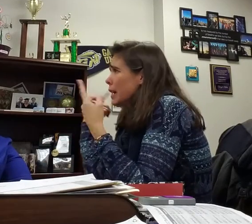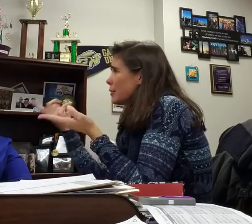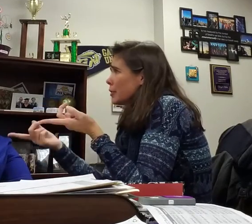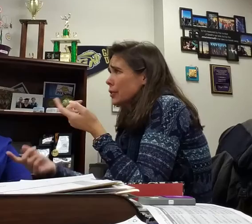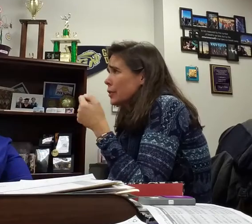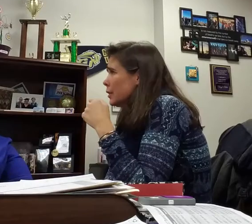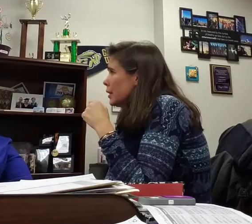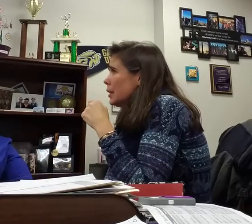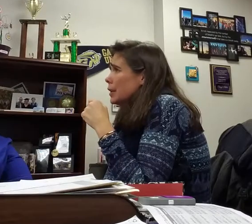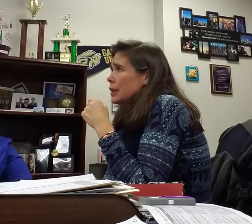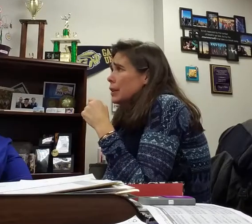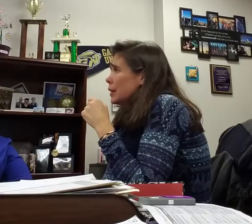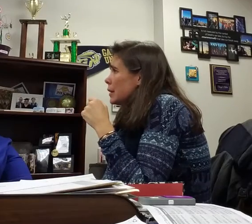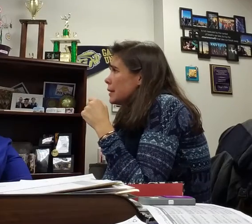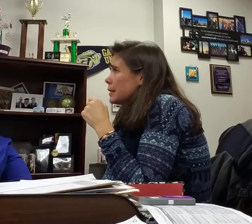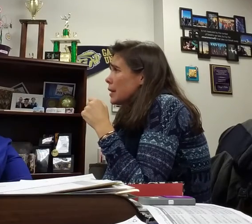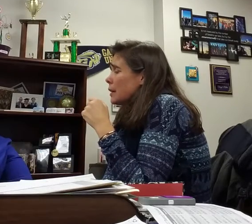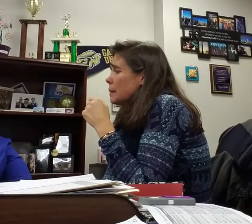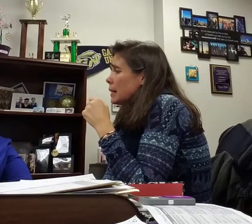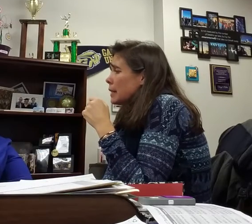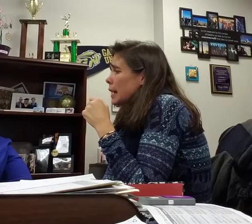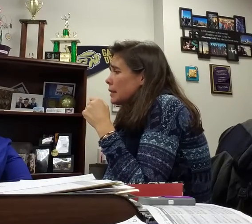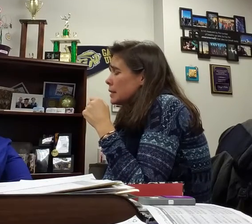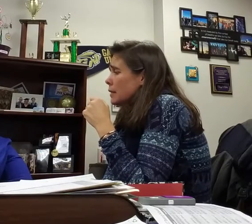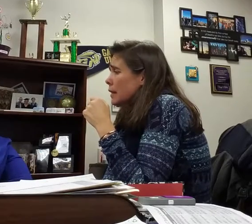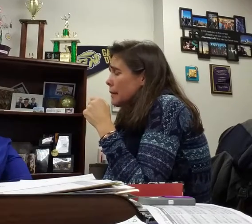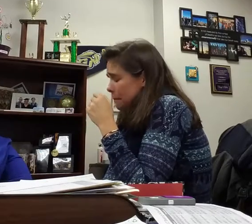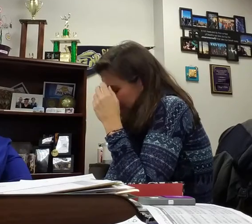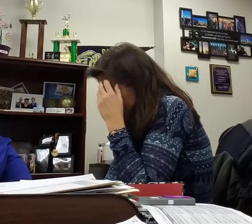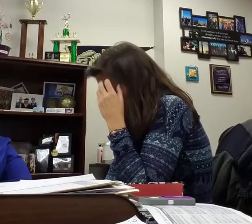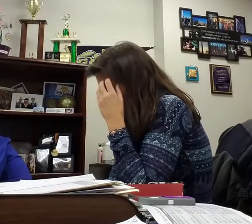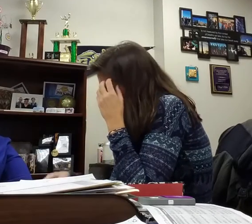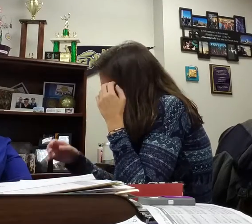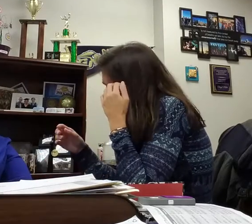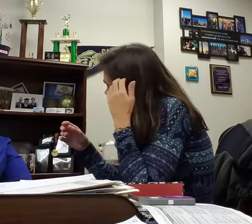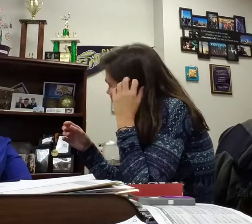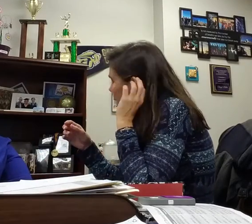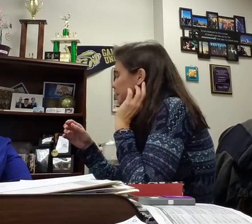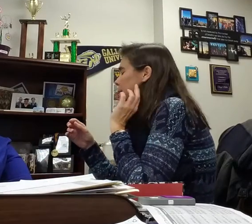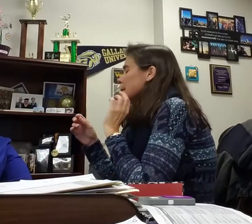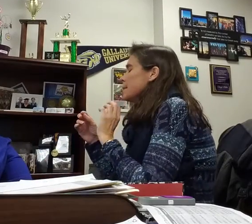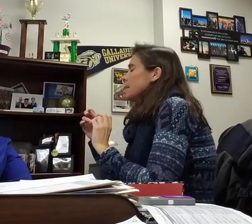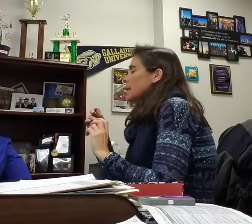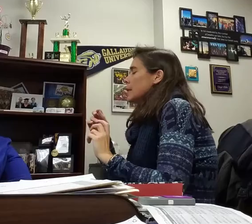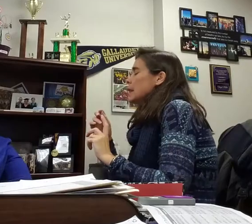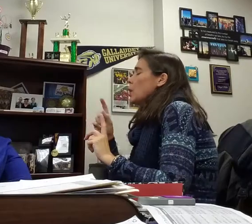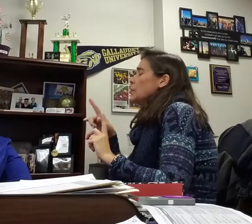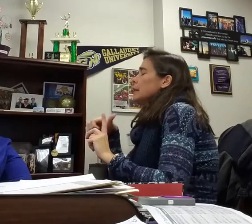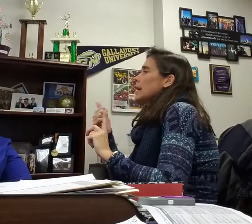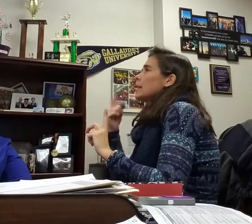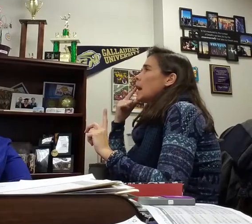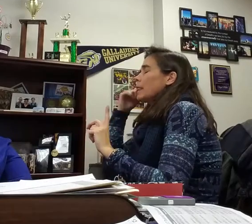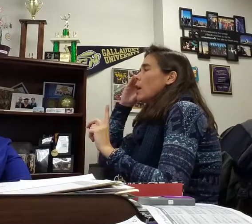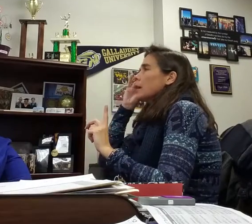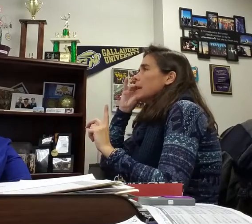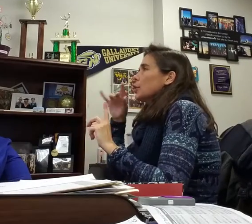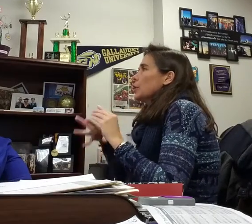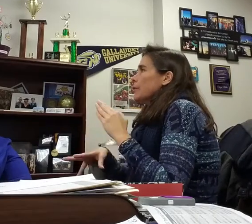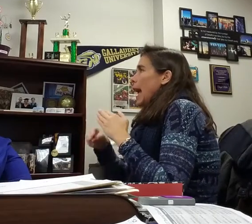ever. Okay. Sorry about that. It's all right. The only thing that I thought of that could have